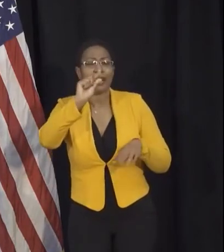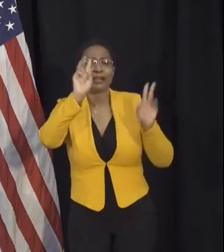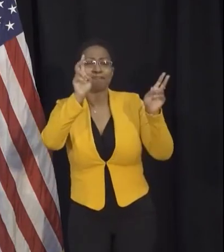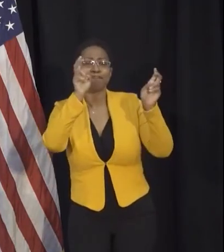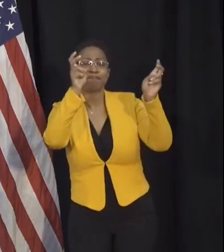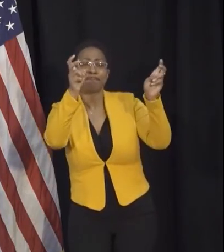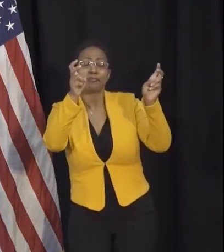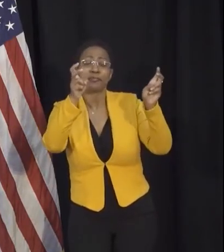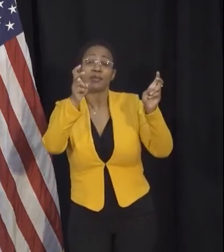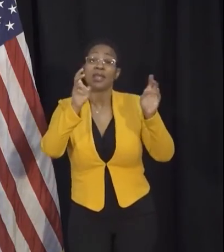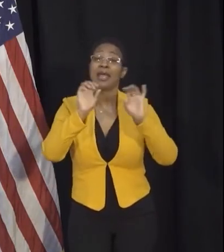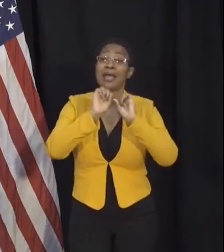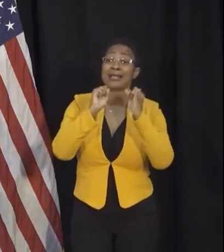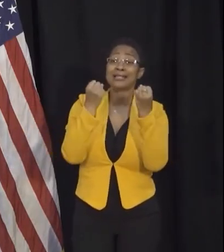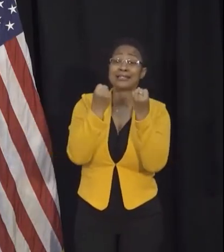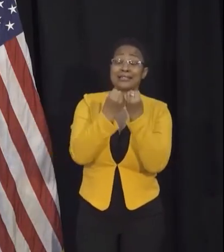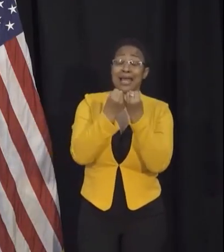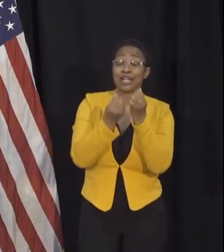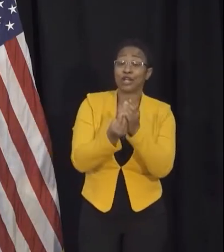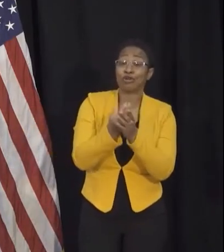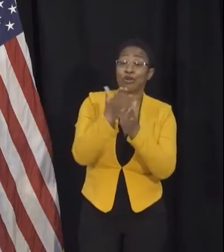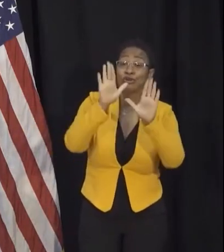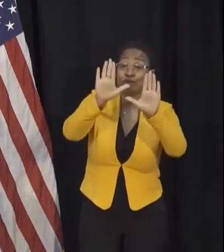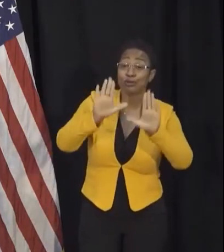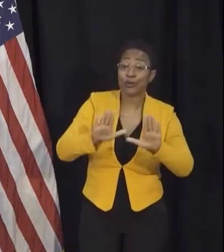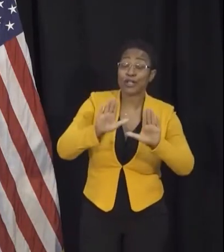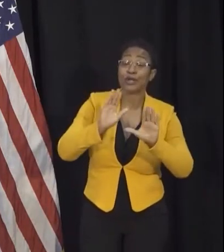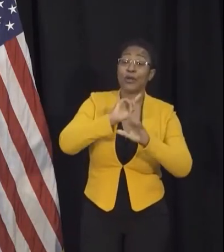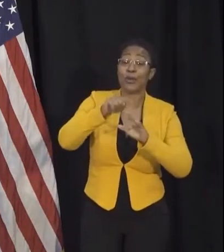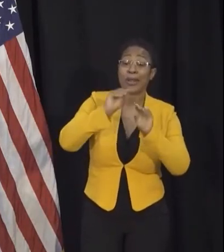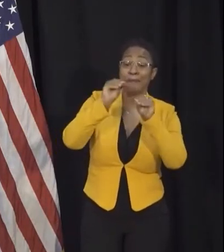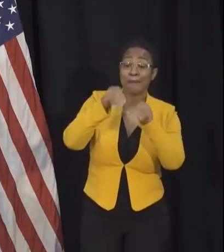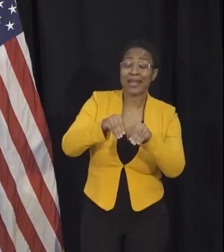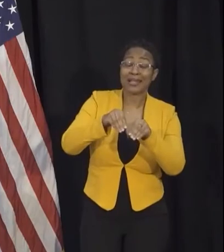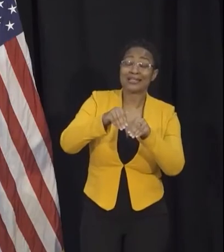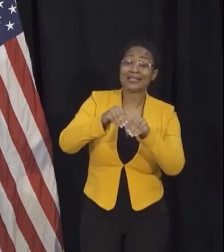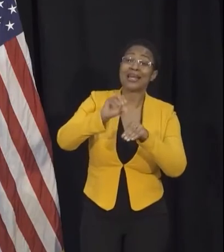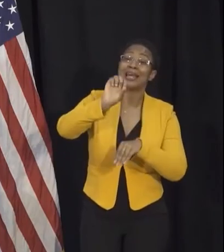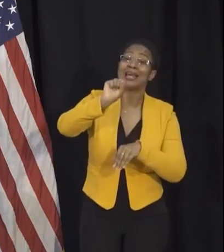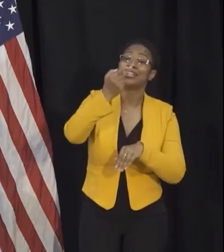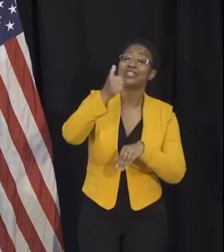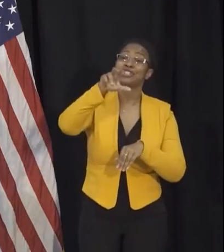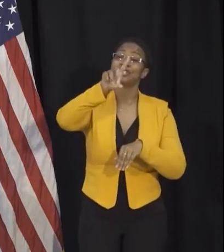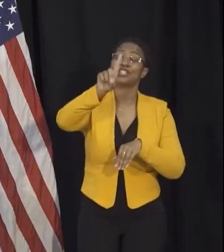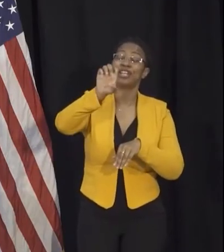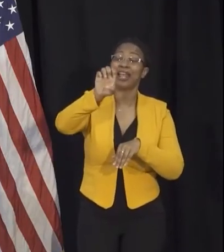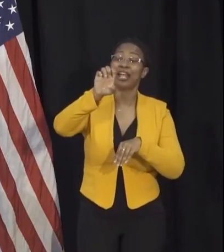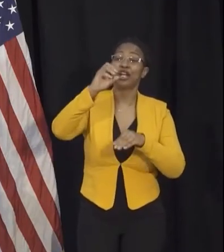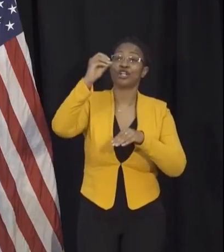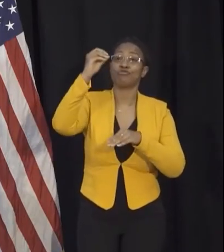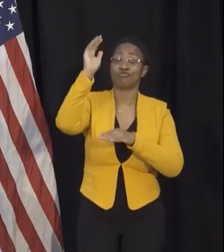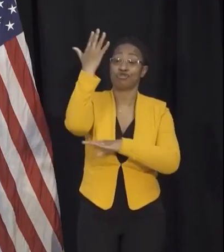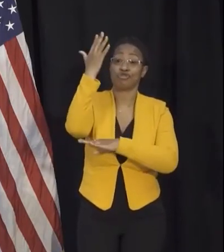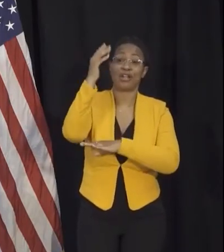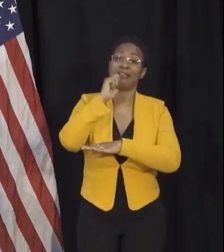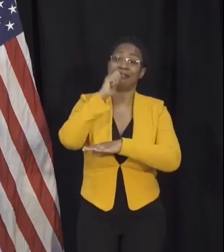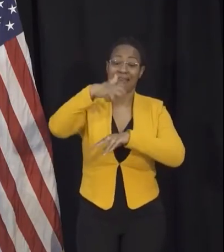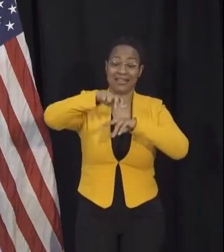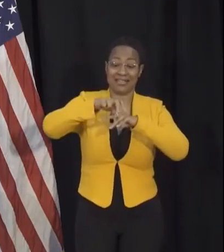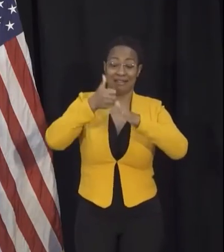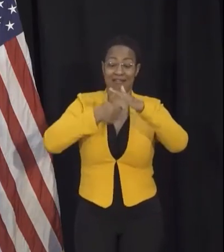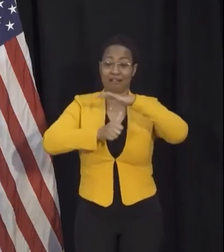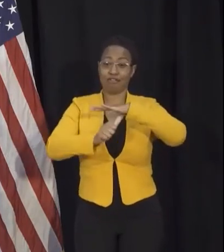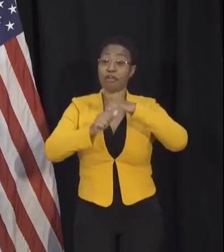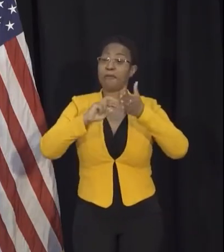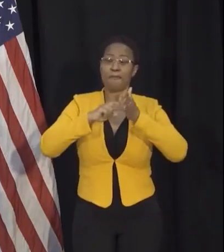proverb that says, a society grows great when it plants a shade tree that they'll never sit under. And that's exactly what